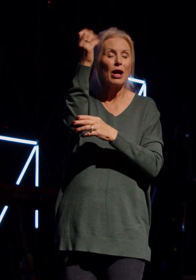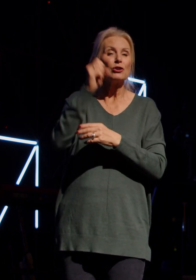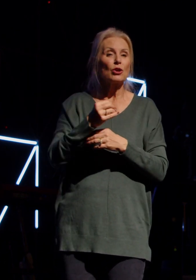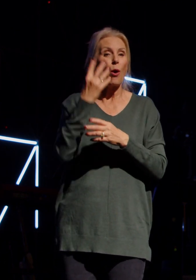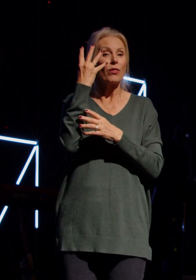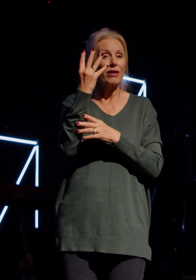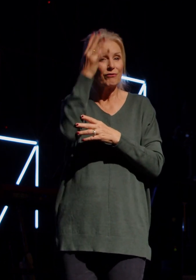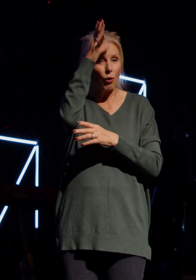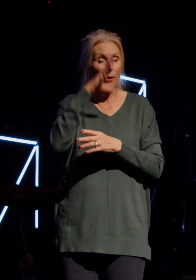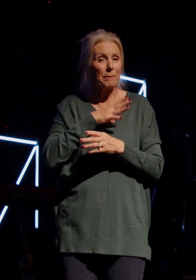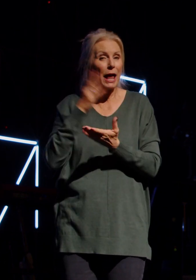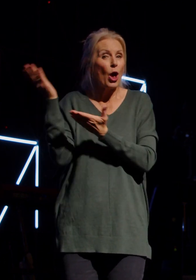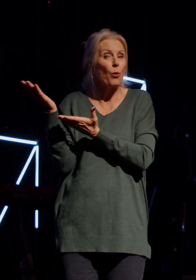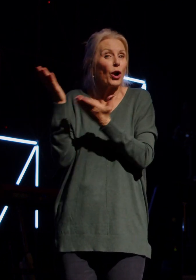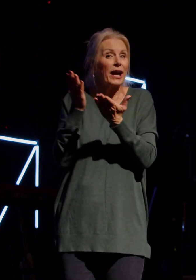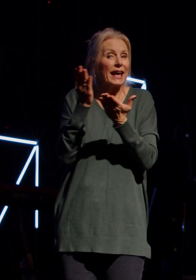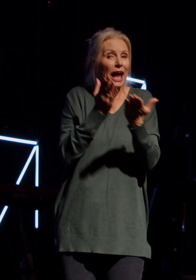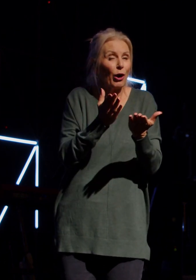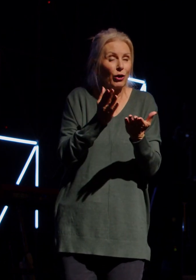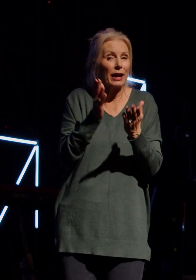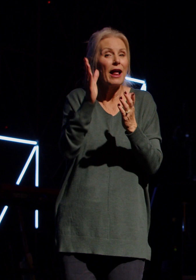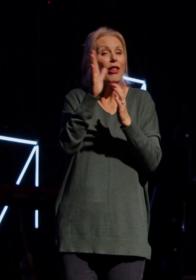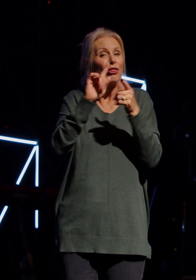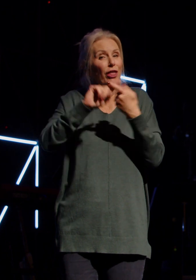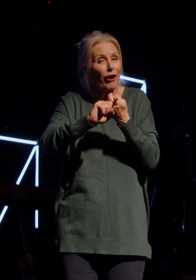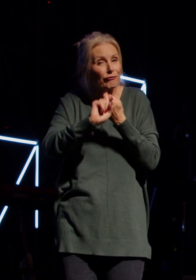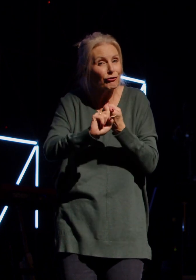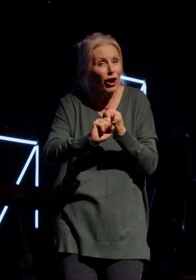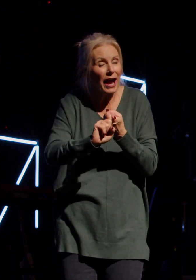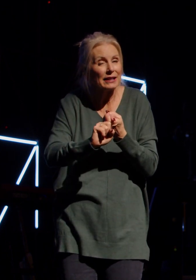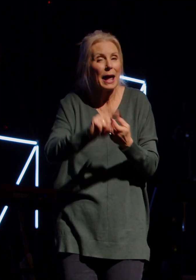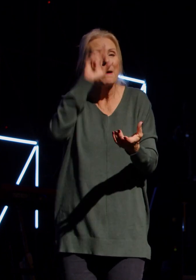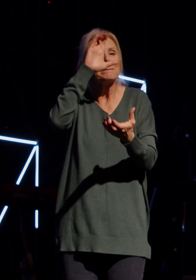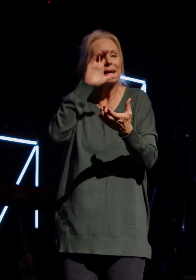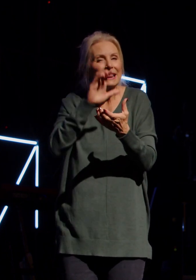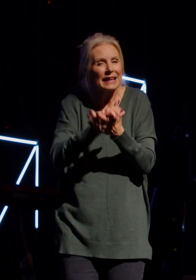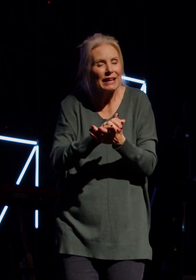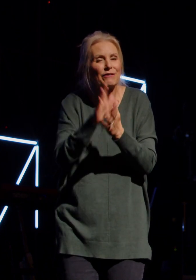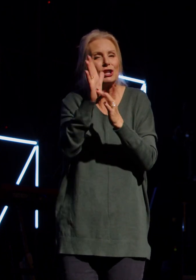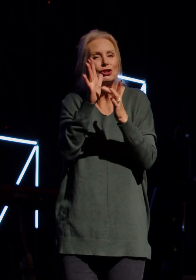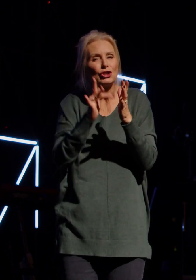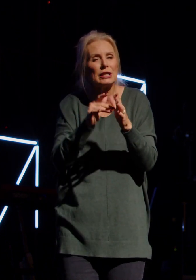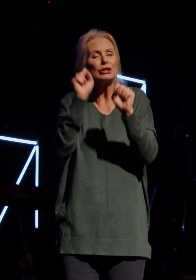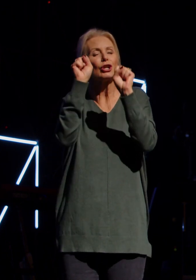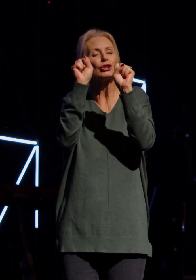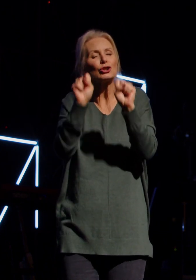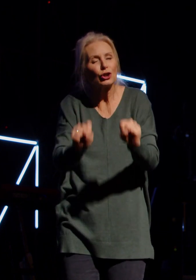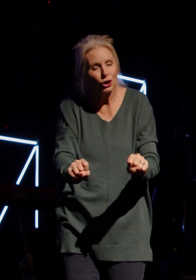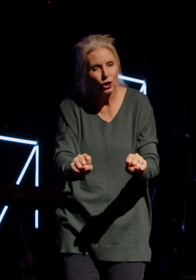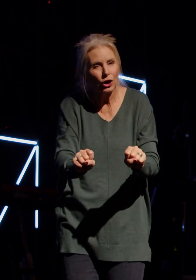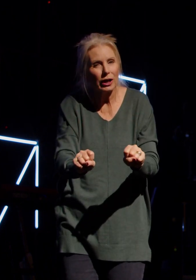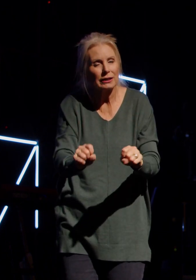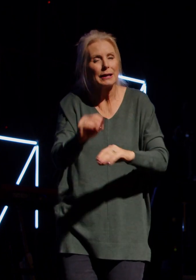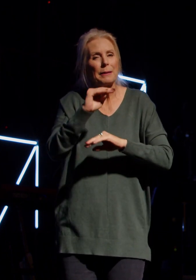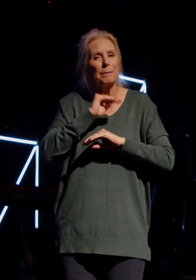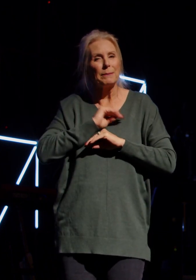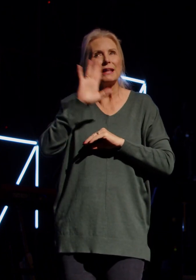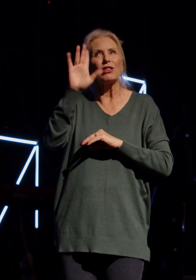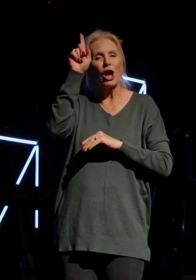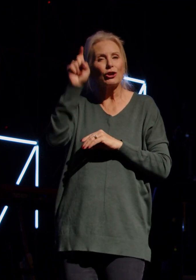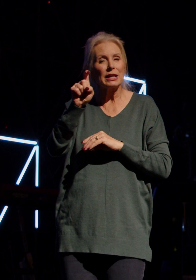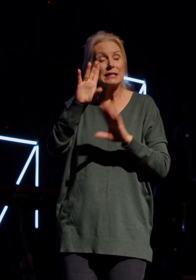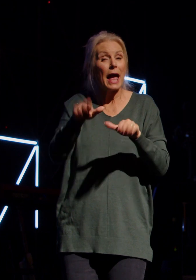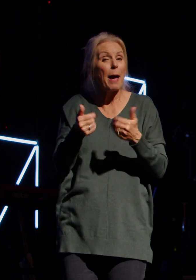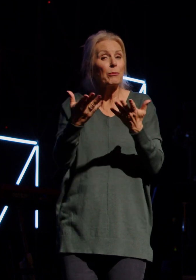carrying their crippled friend to Jesus believed that Jesus could meet their deepest need and provide